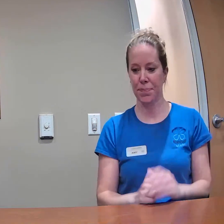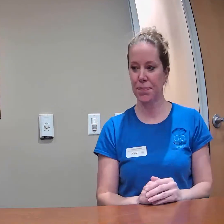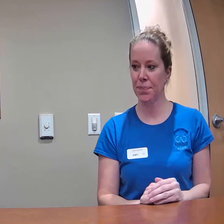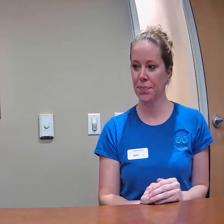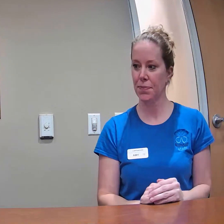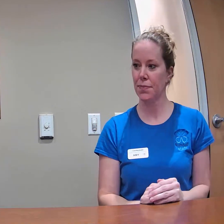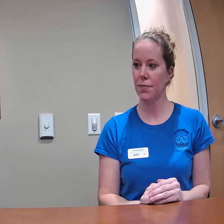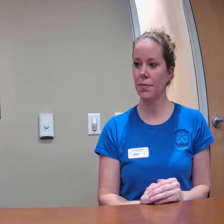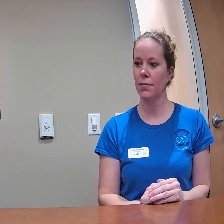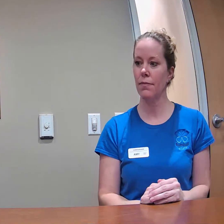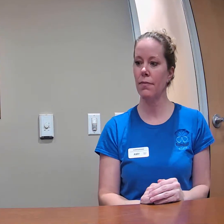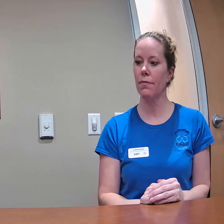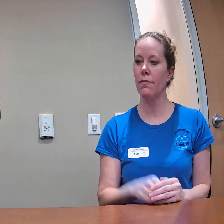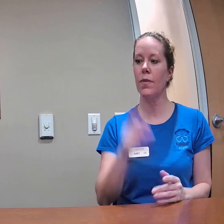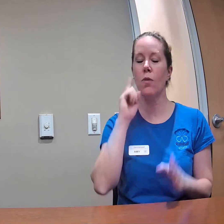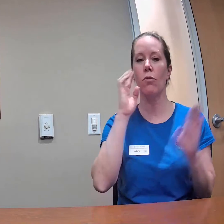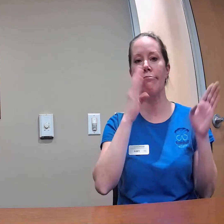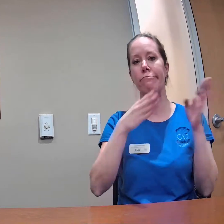with the